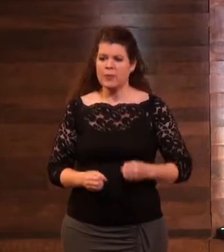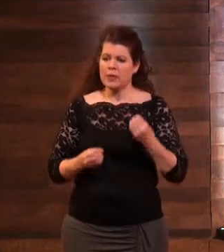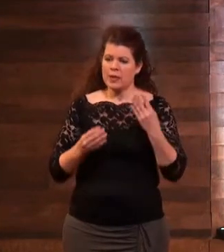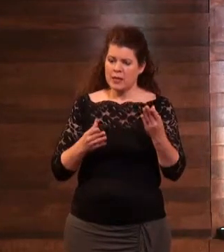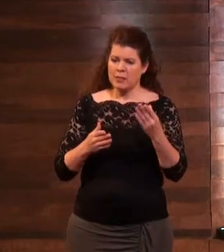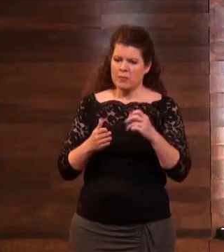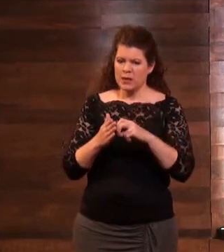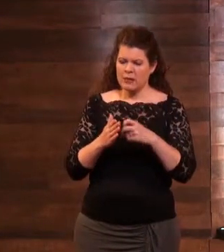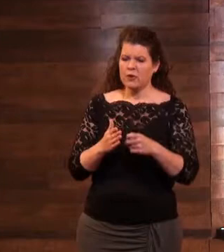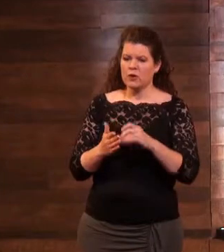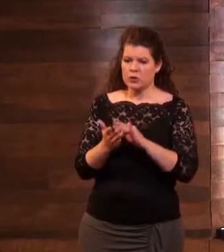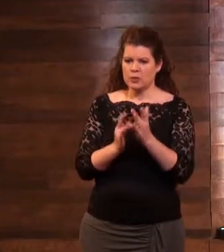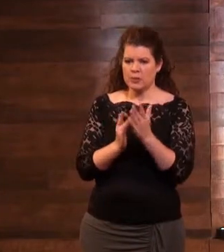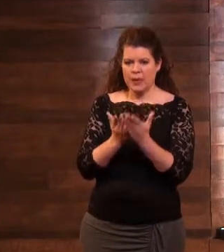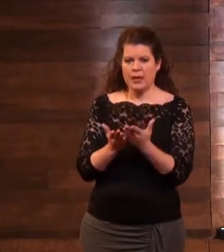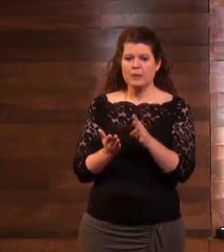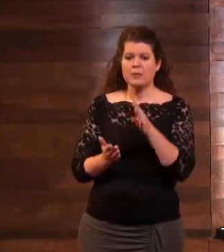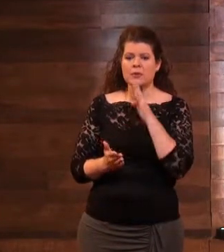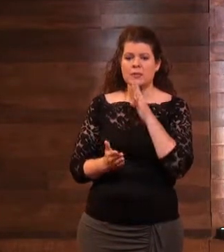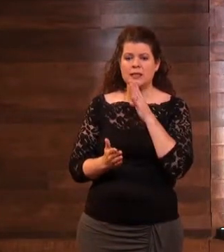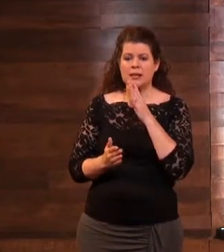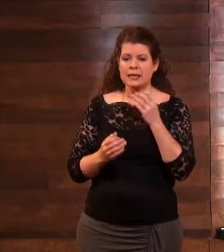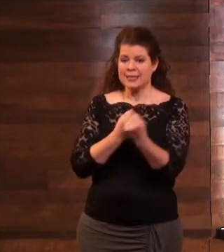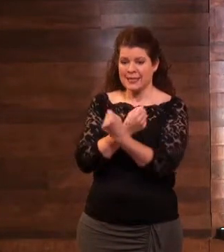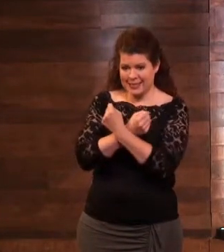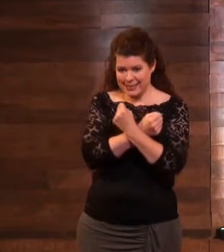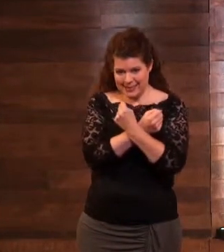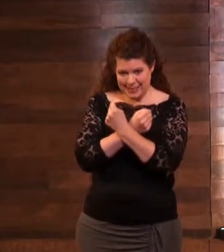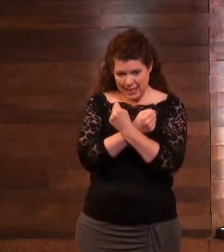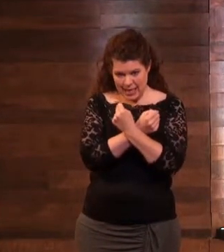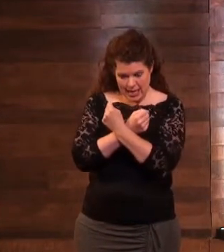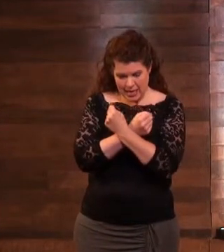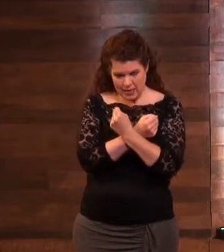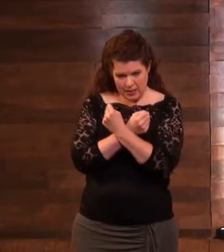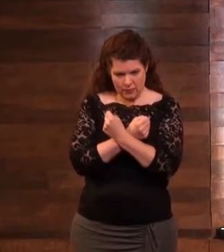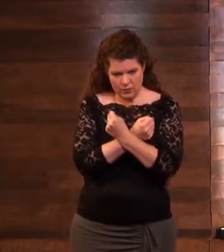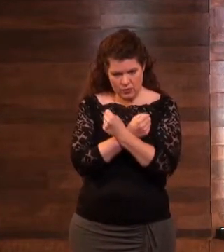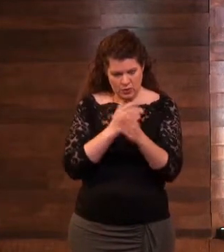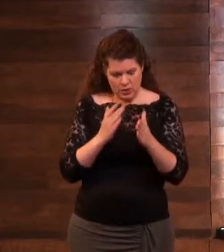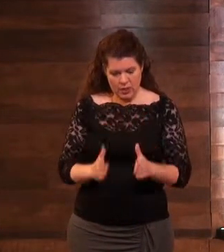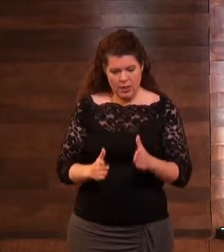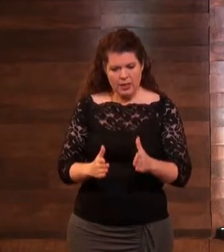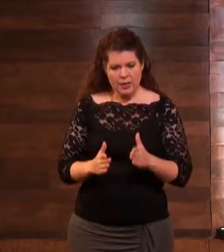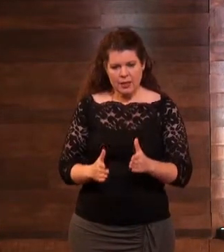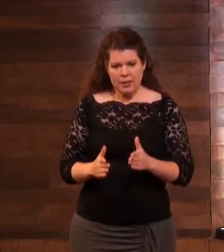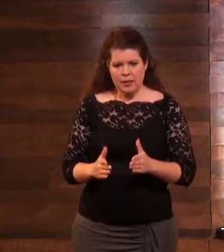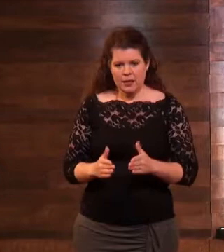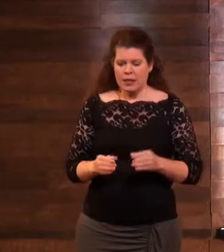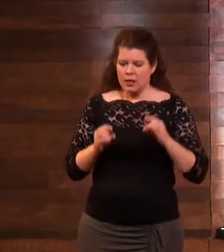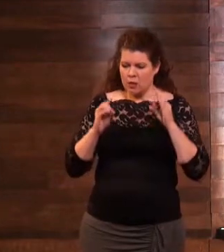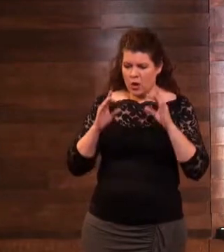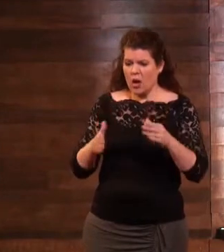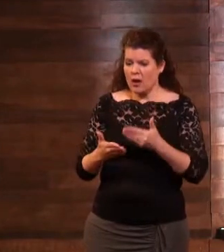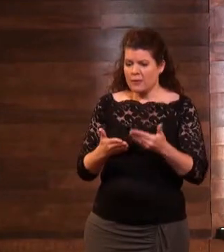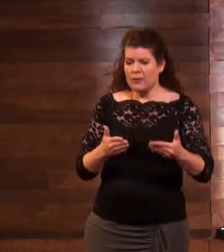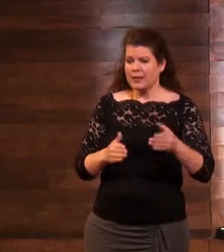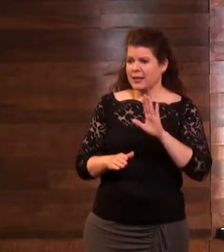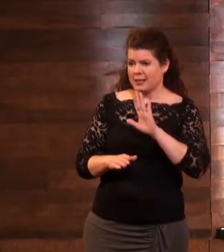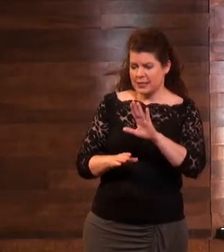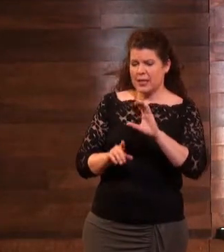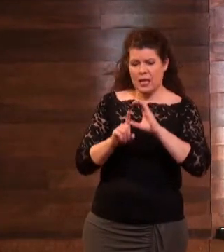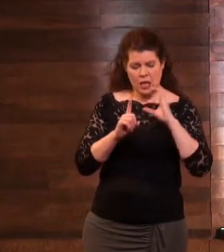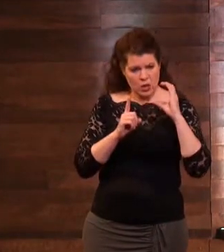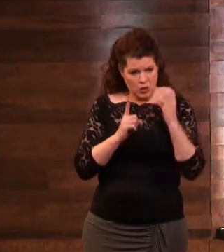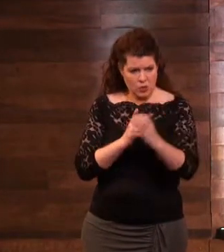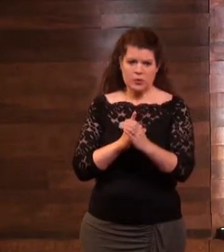bondservants. That was the awful reality of their culture. We have awful things we're dealing with in our culture. This was one of theirs. So